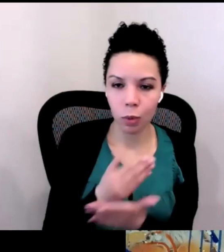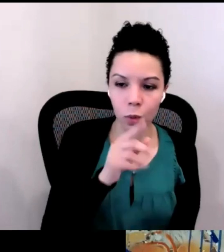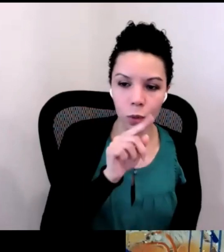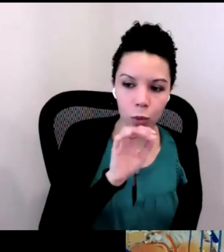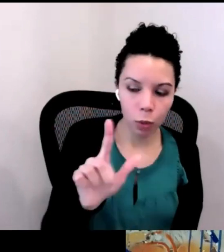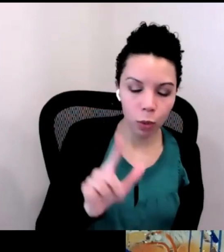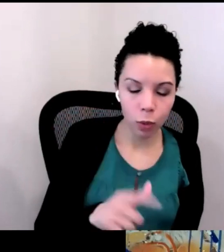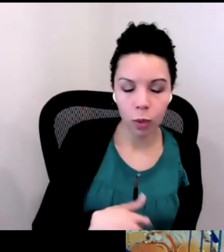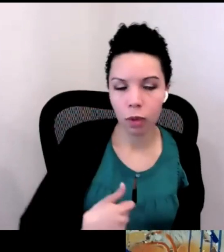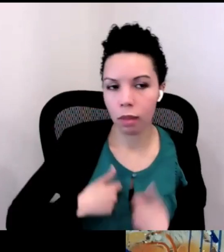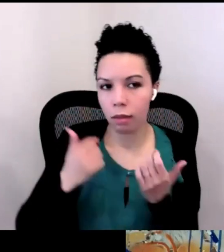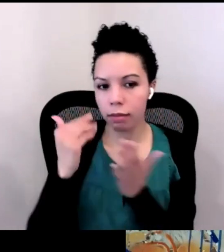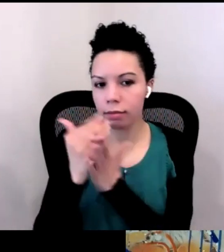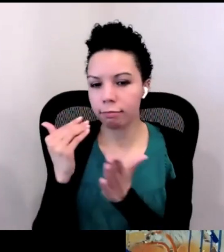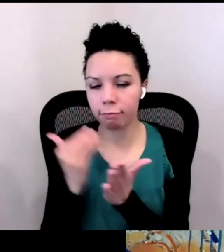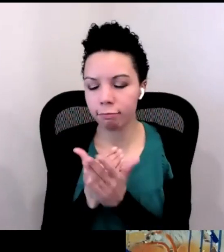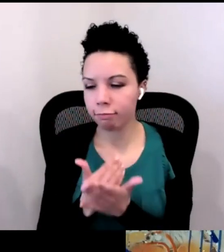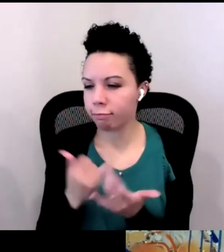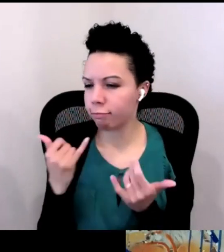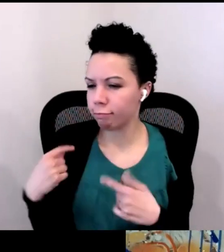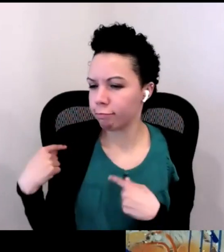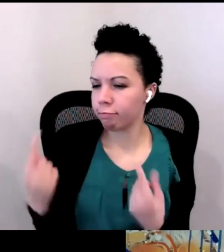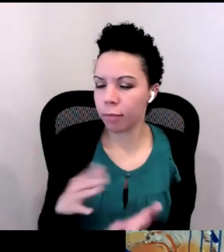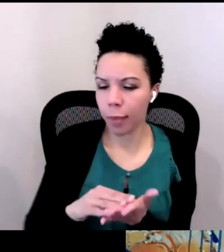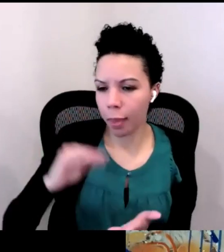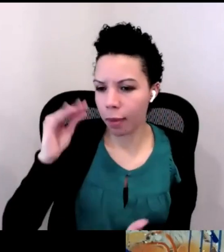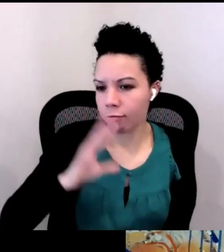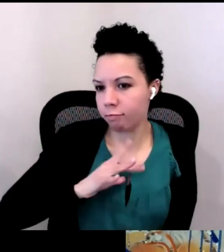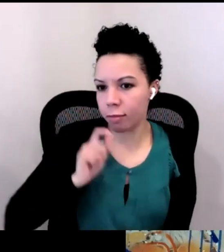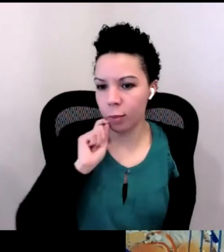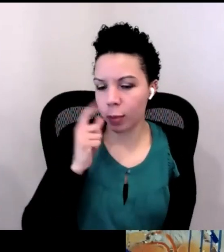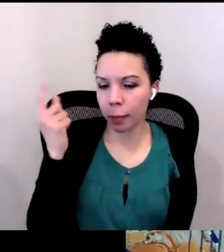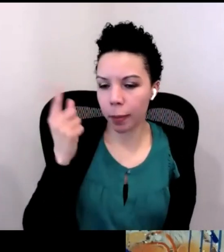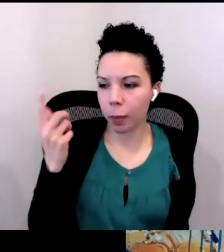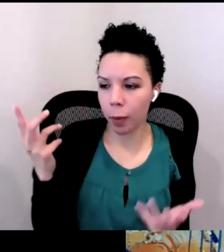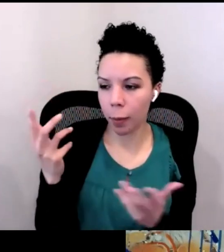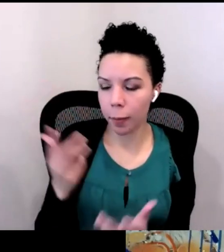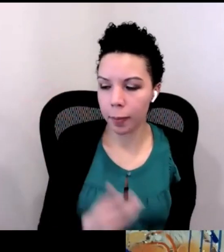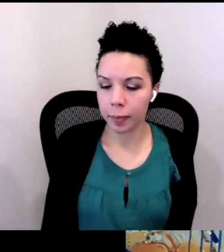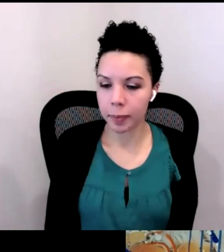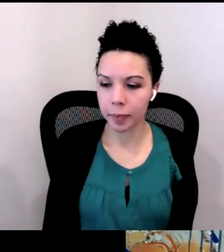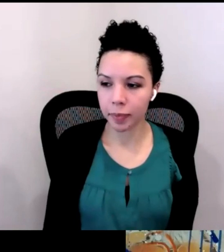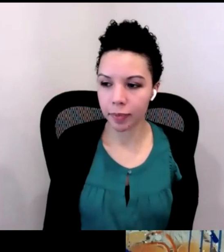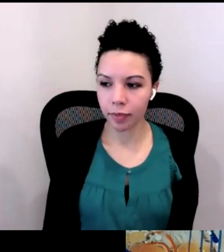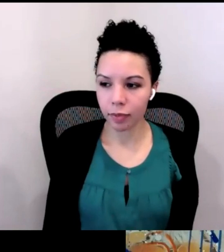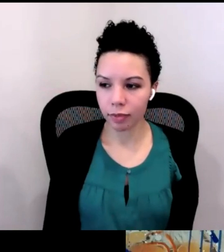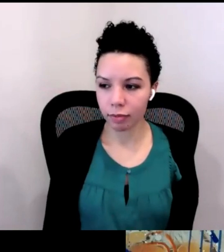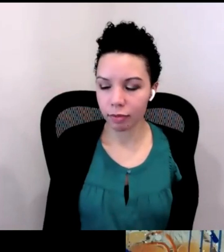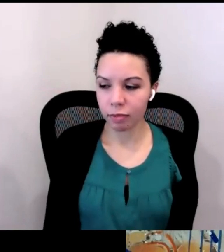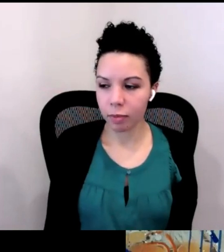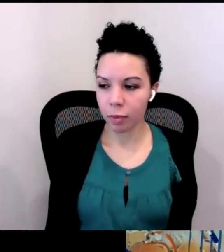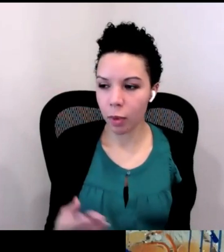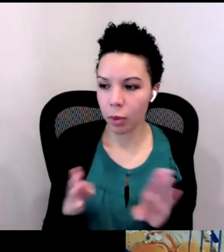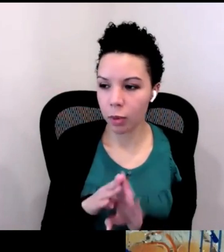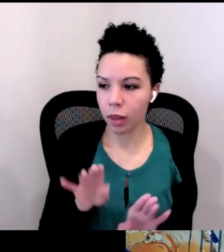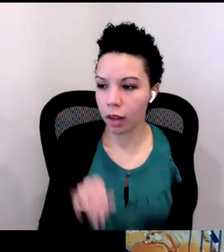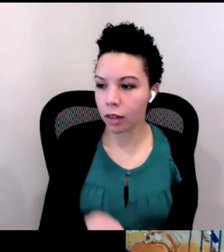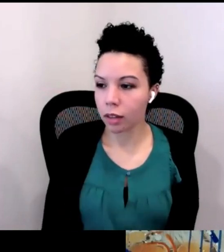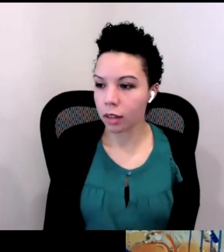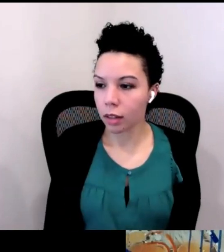lessons? Can someone tell me something that they picked up today in our chat? We'll just end with that. Don't say